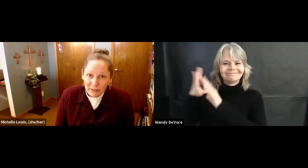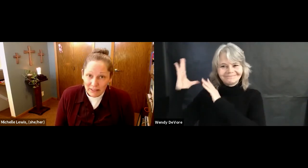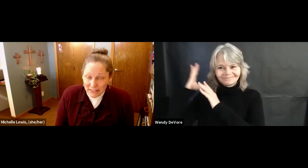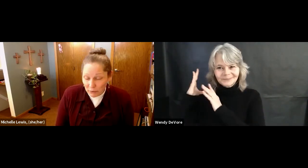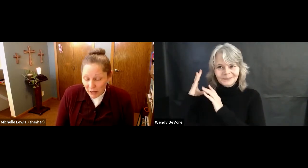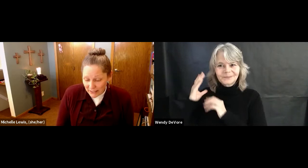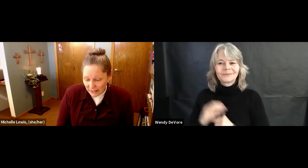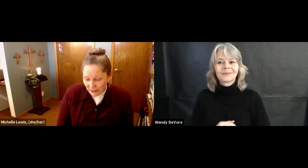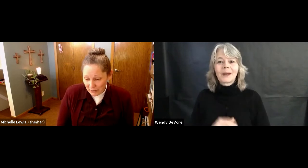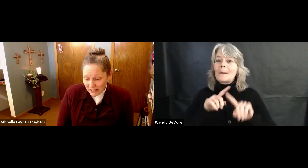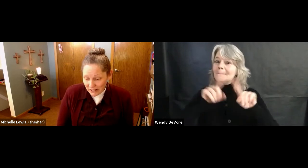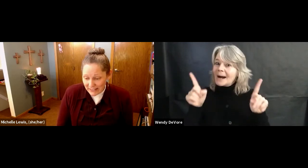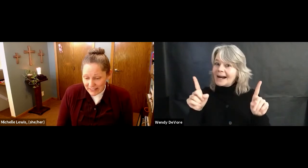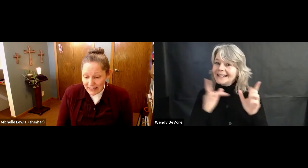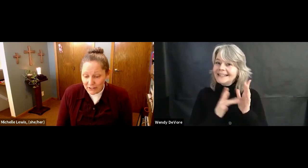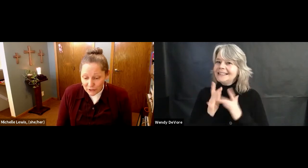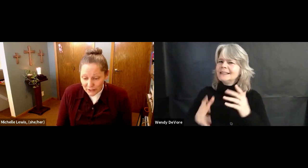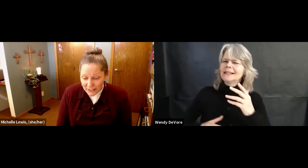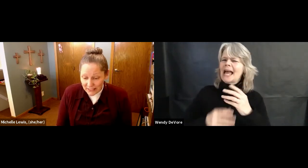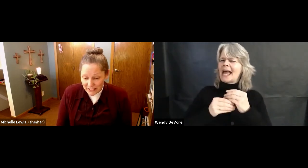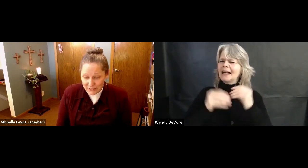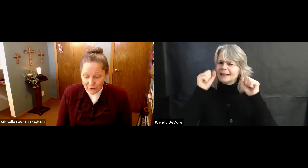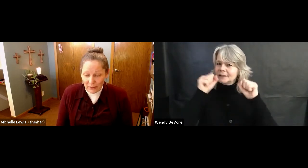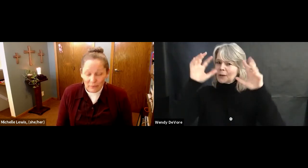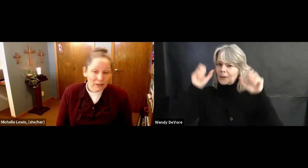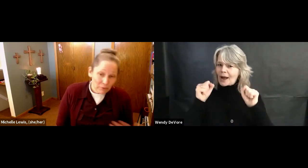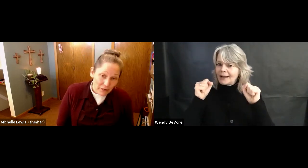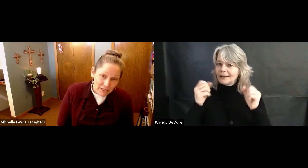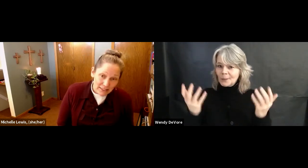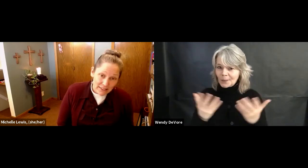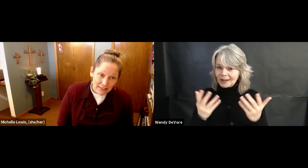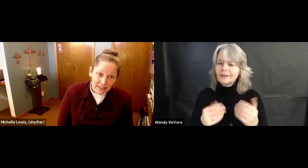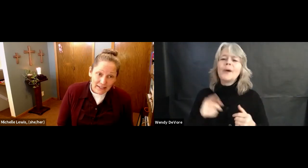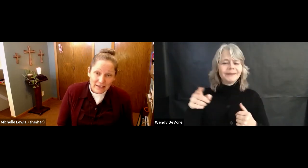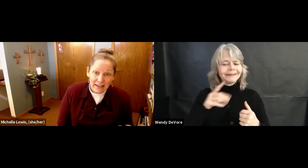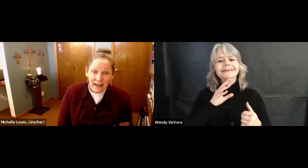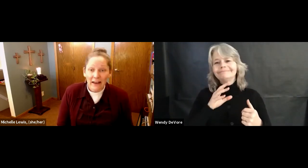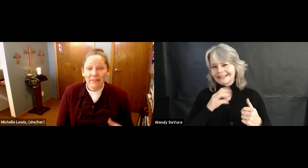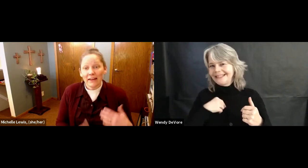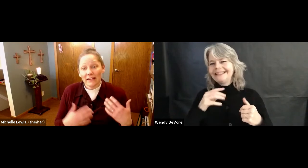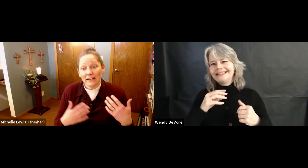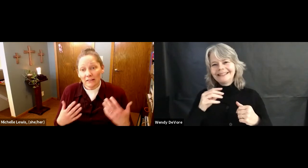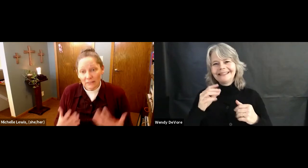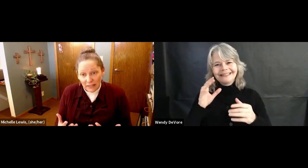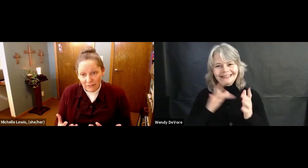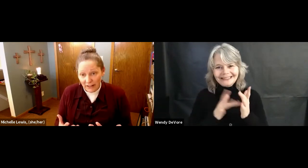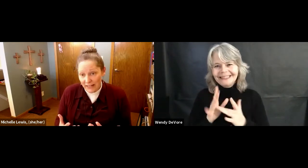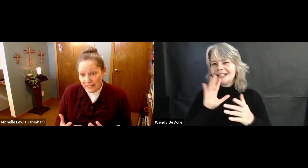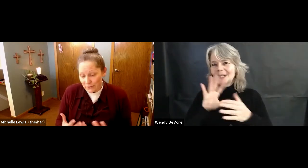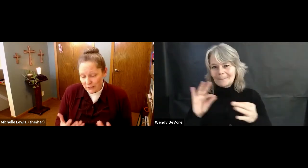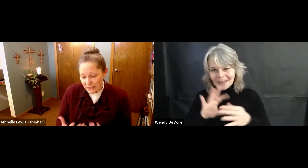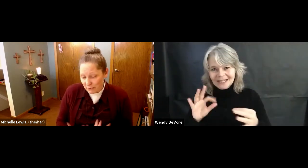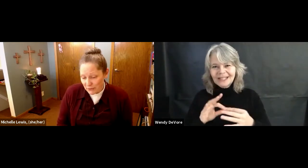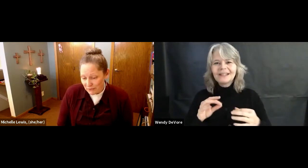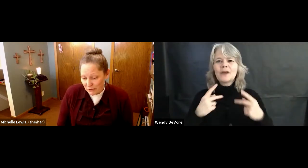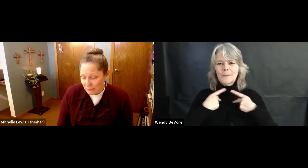Jesus does something that's surprising here because he introduces the story with a priest and then a